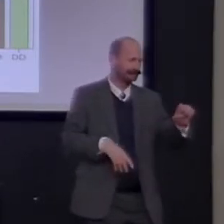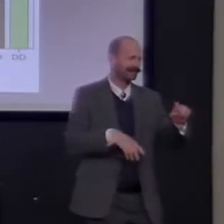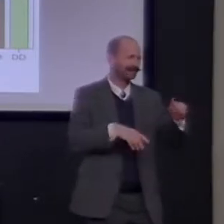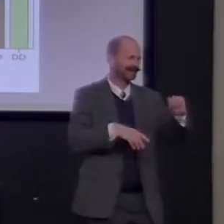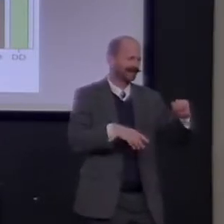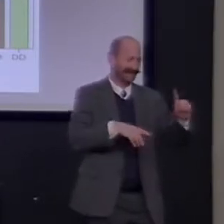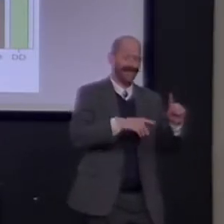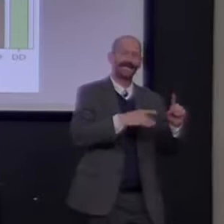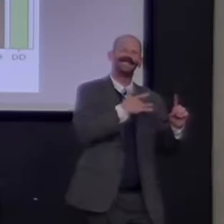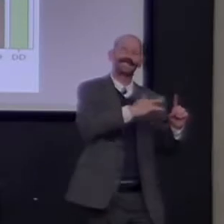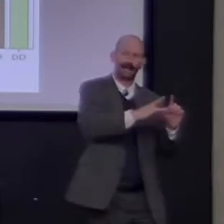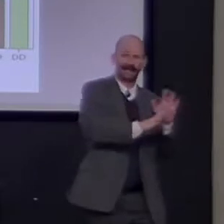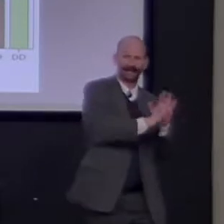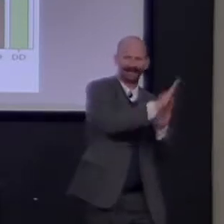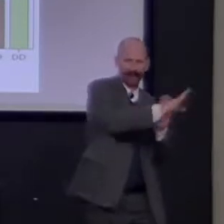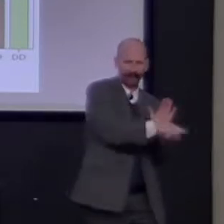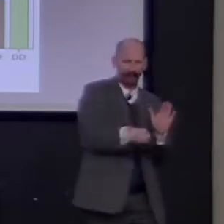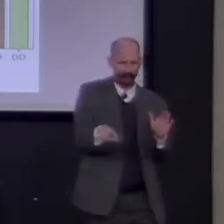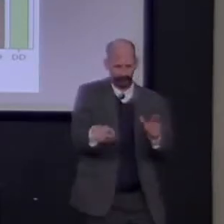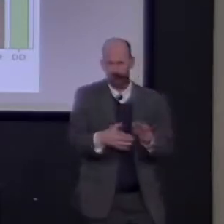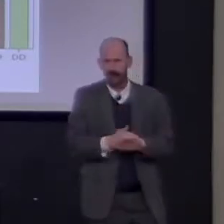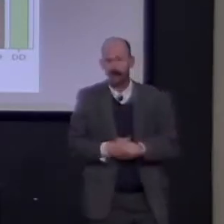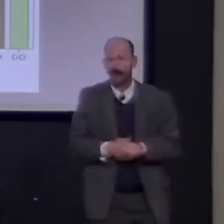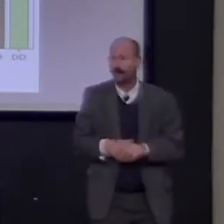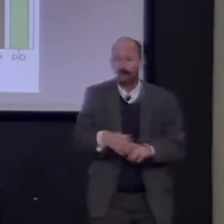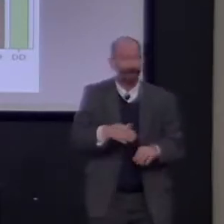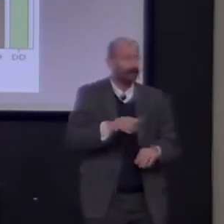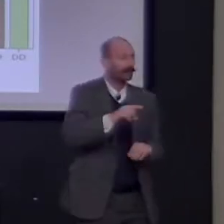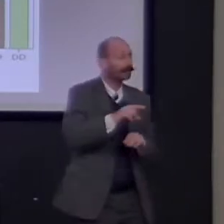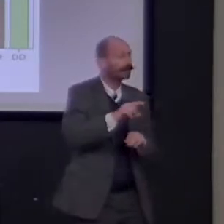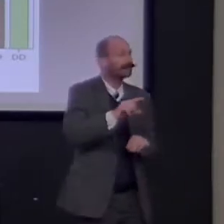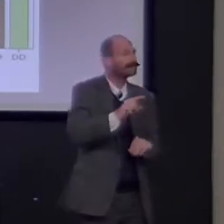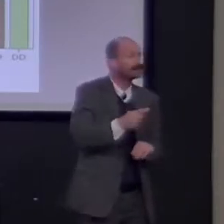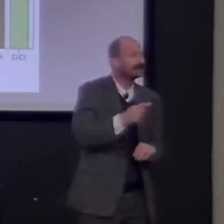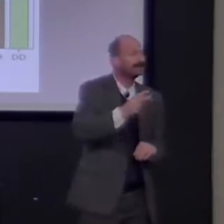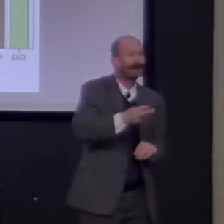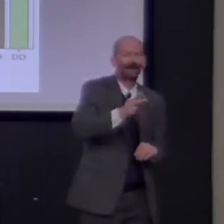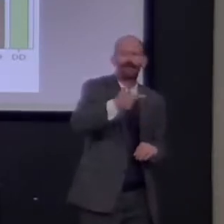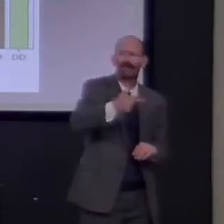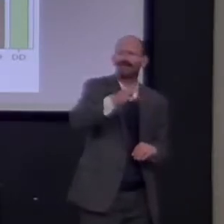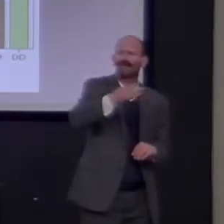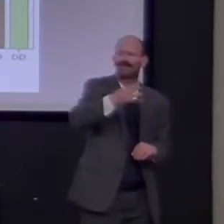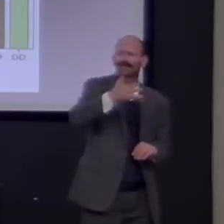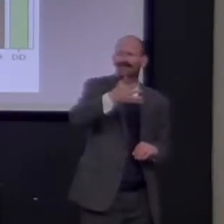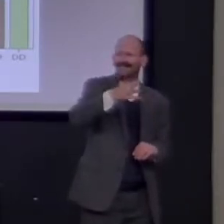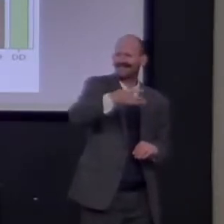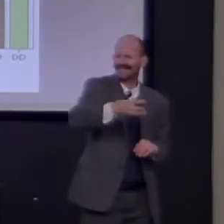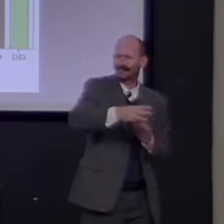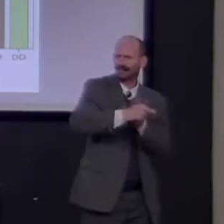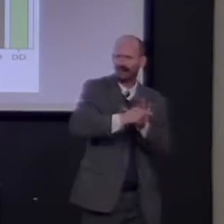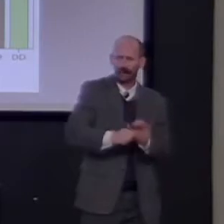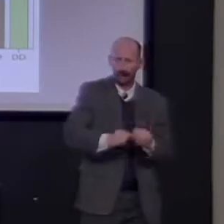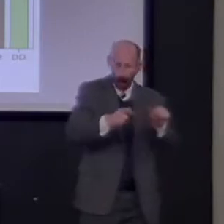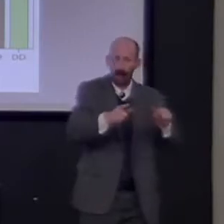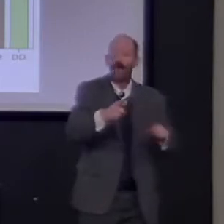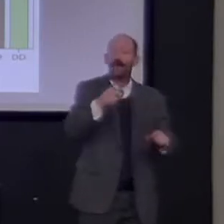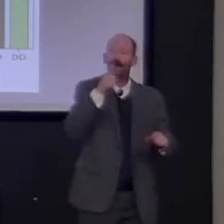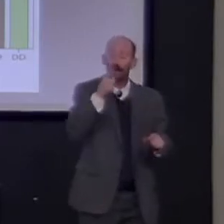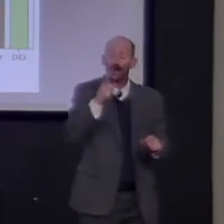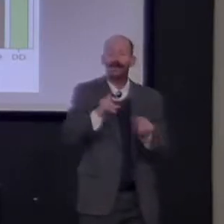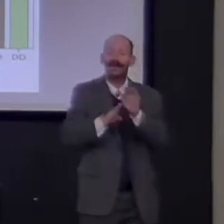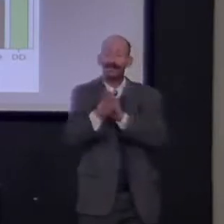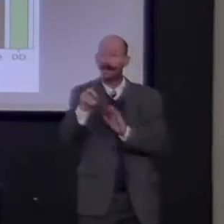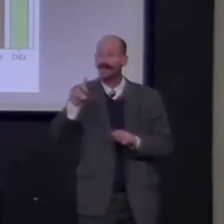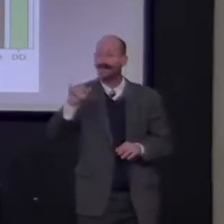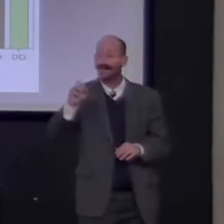indicated along the top, across all 6 grades, children with developmental dyscalculia are slower on this symbolic version